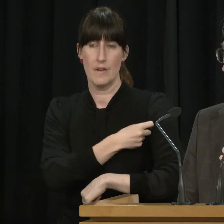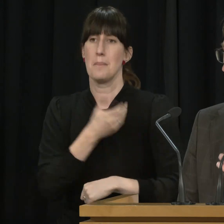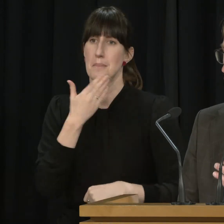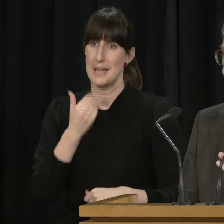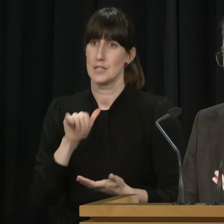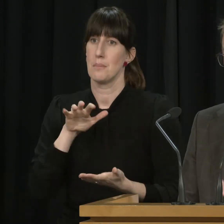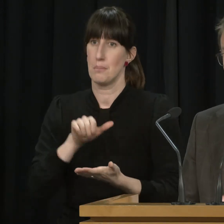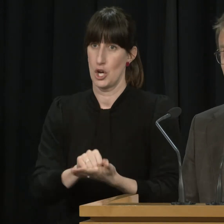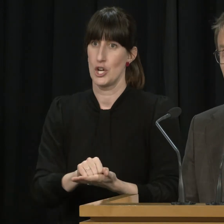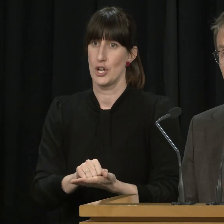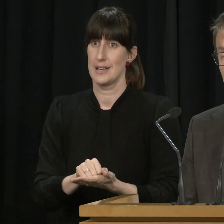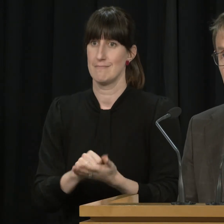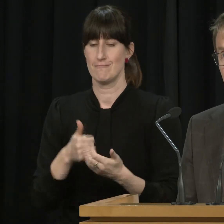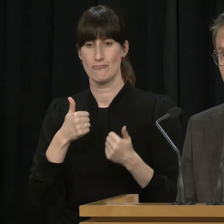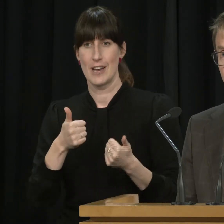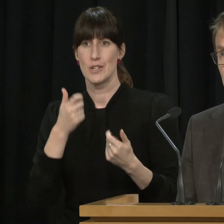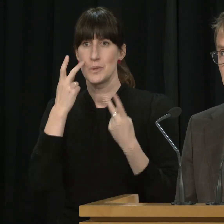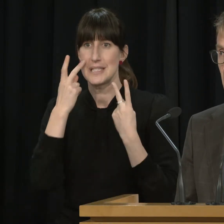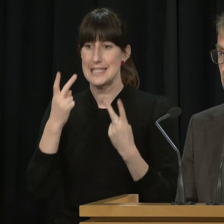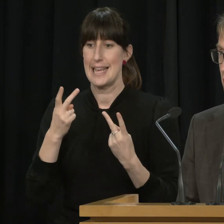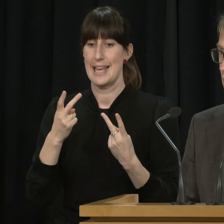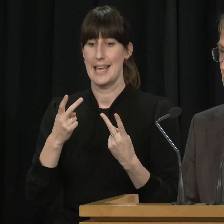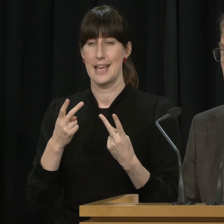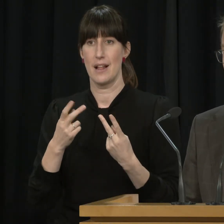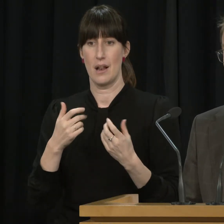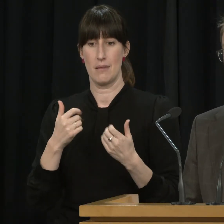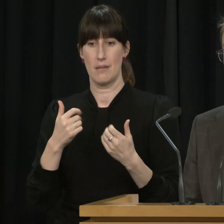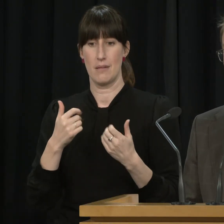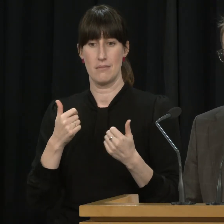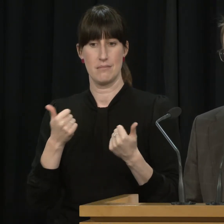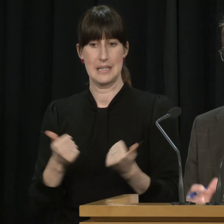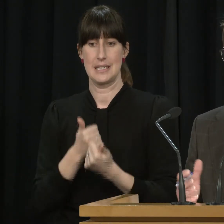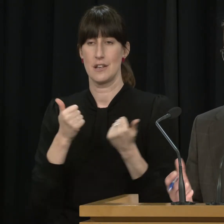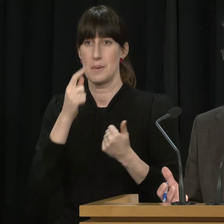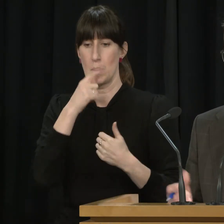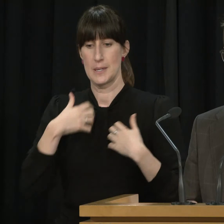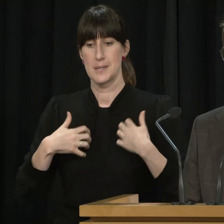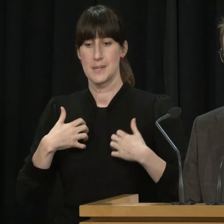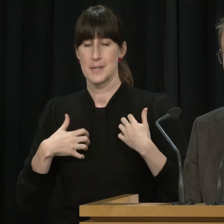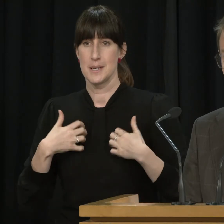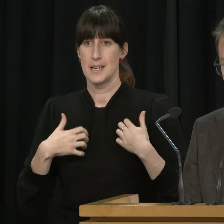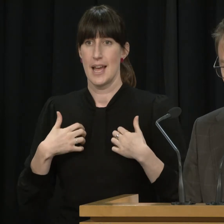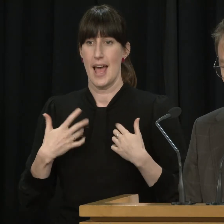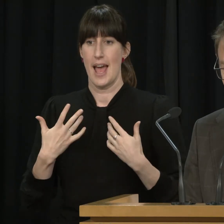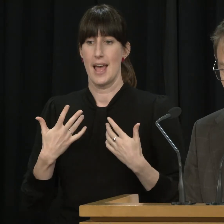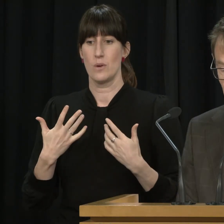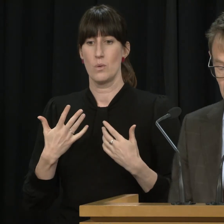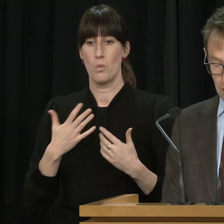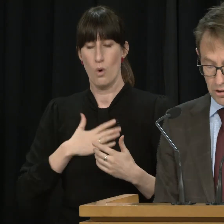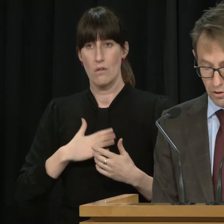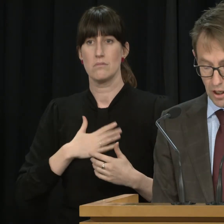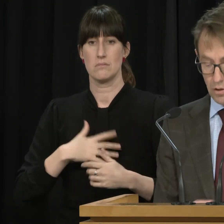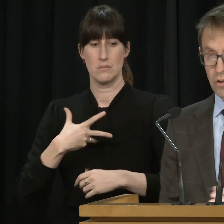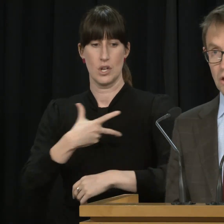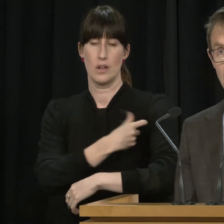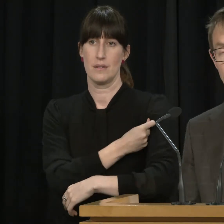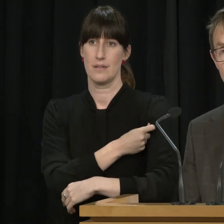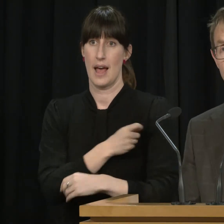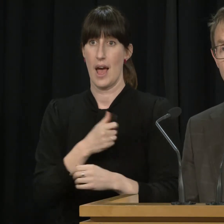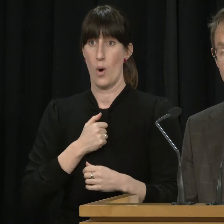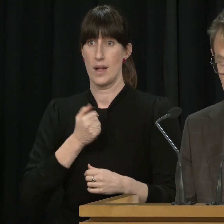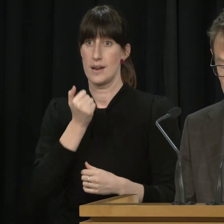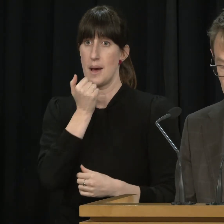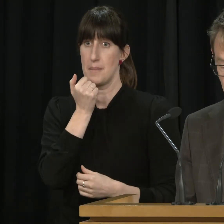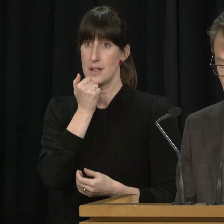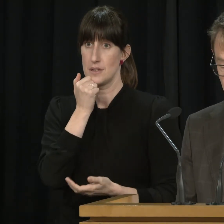and response over the last few weeks as the capacity in the system has increased, and I want to thank New